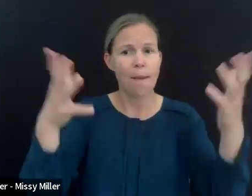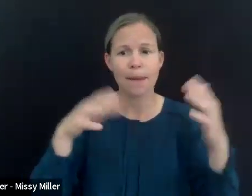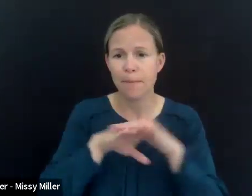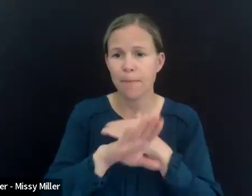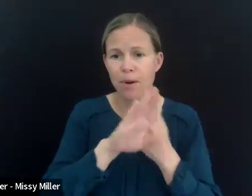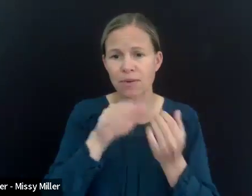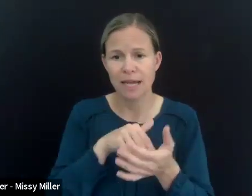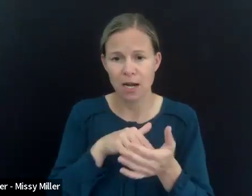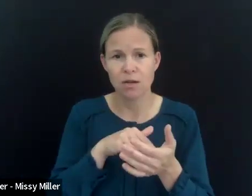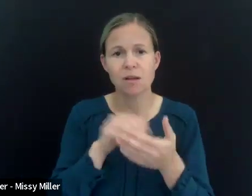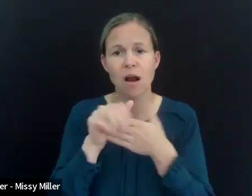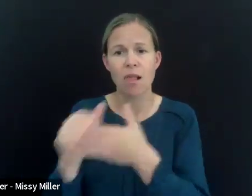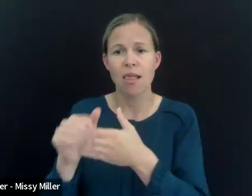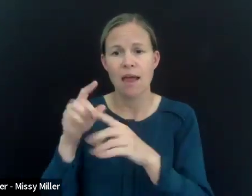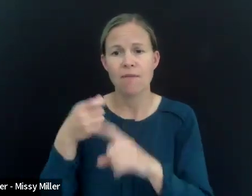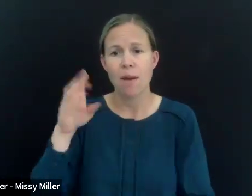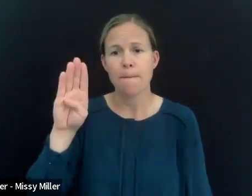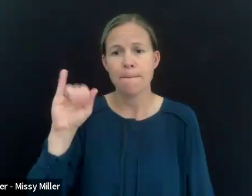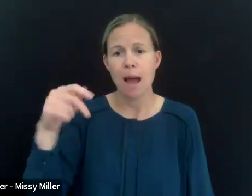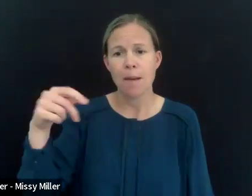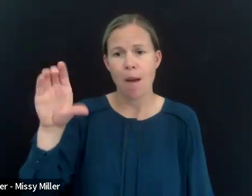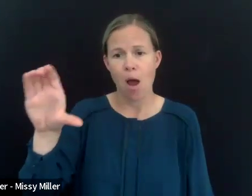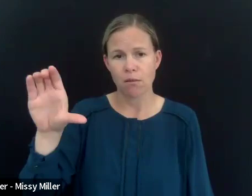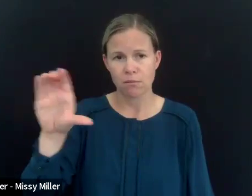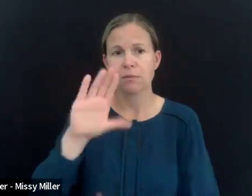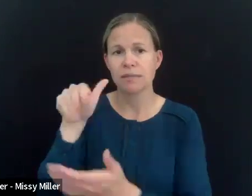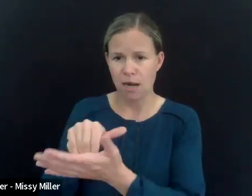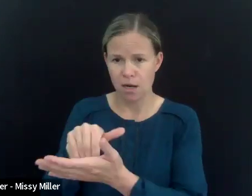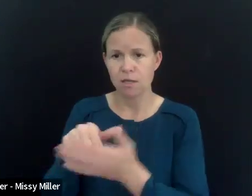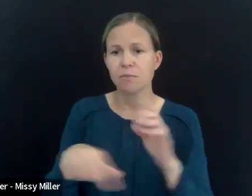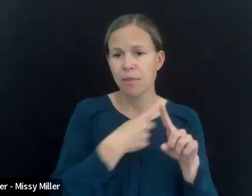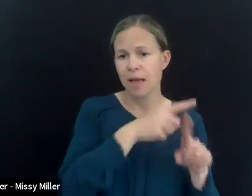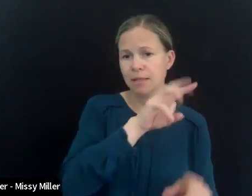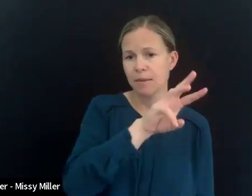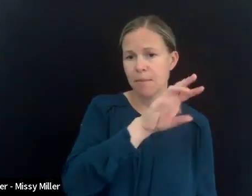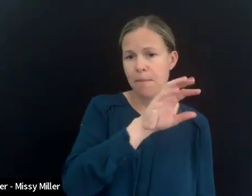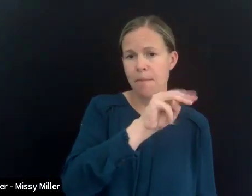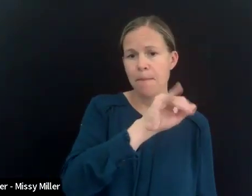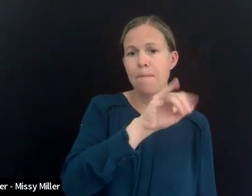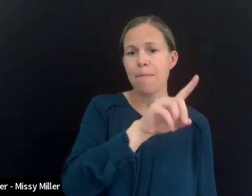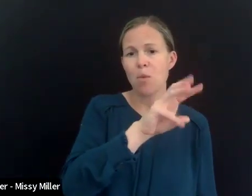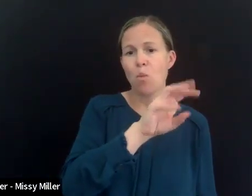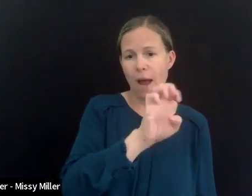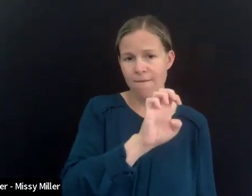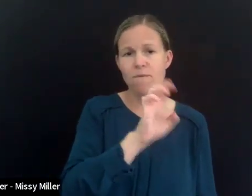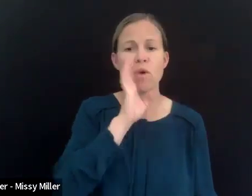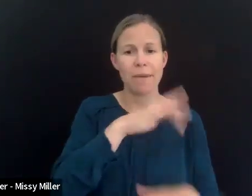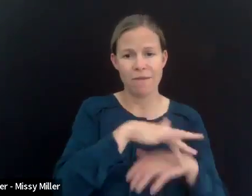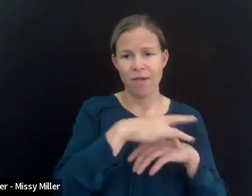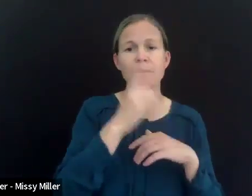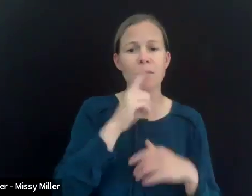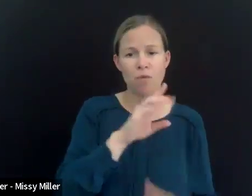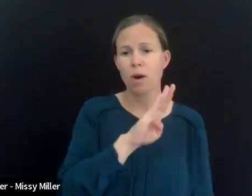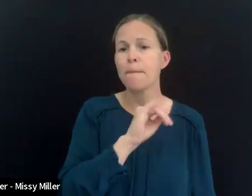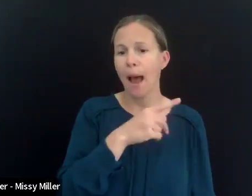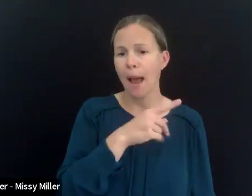led by BIPOC folks in our country, as well as midwifery and birth center care being accessed by BIPOC folks. When birth center